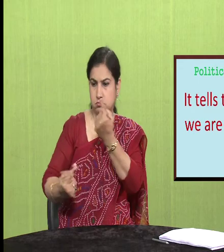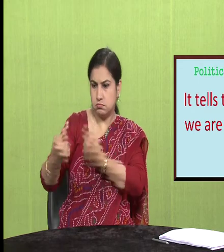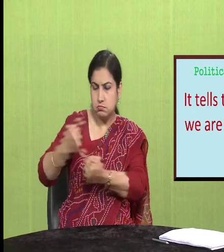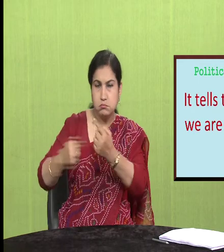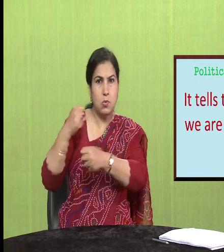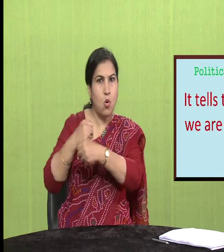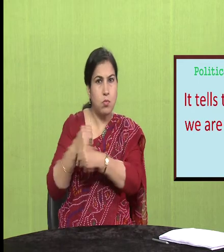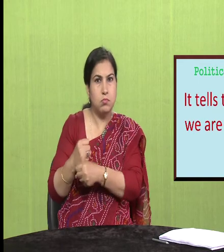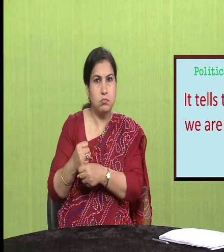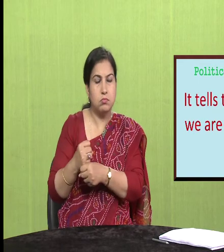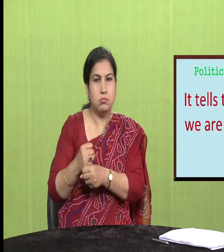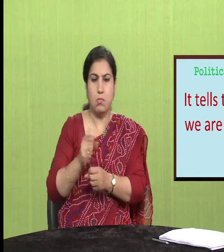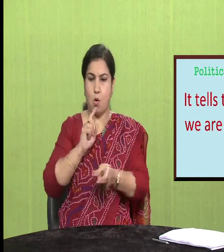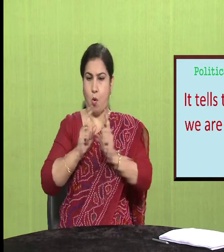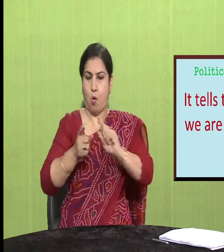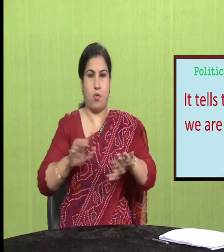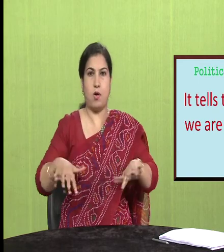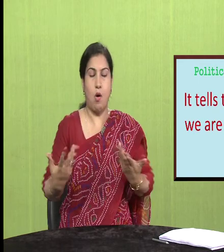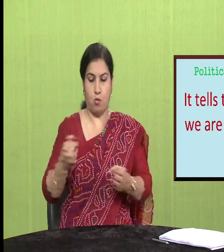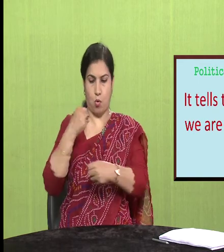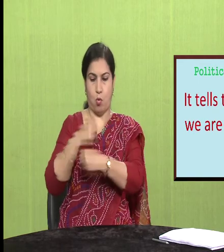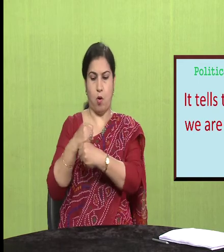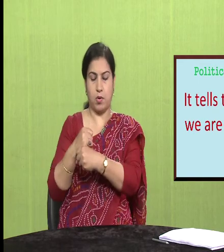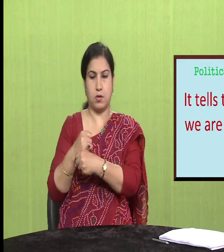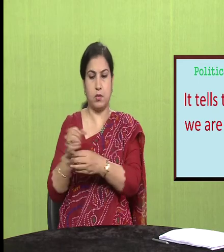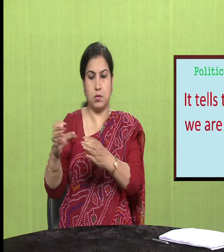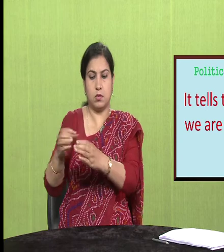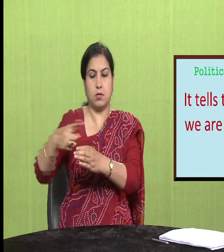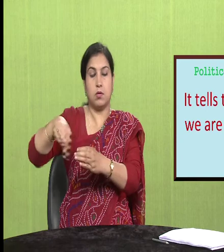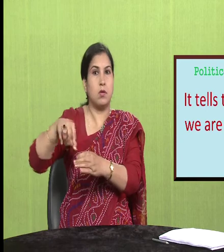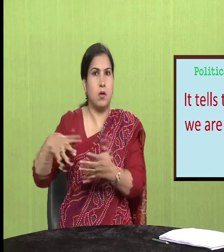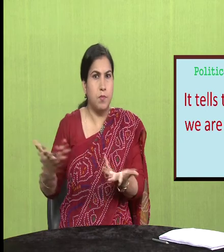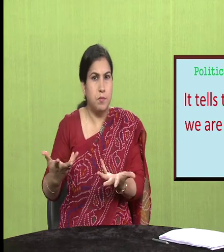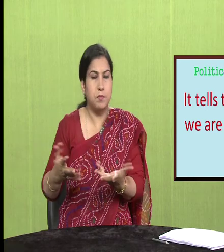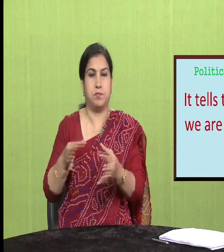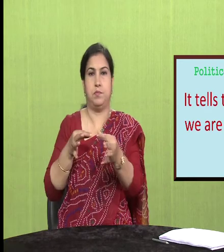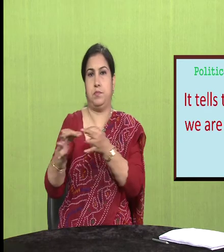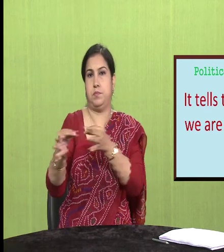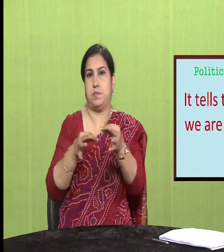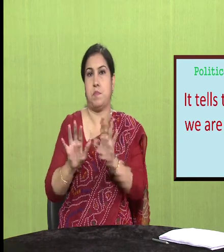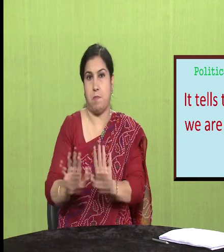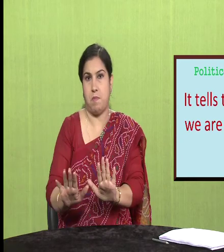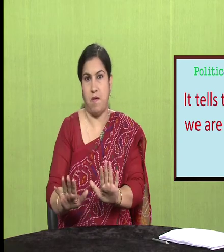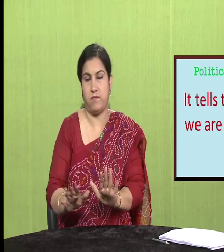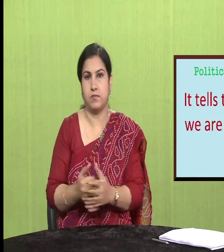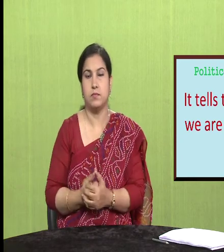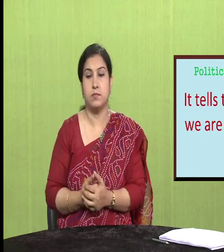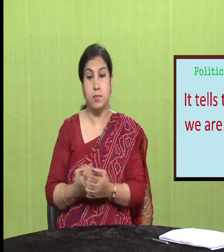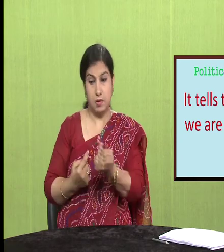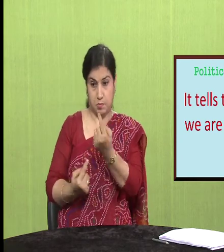That means what kind of government rules us. Political science is related